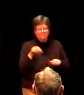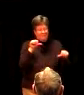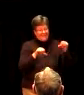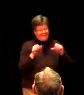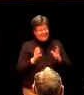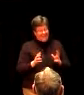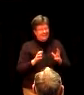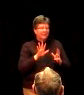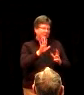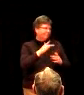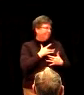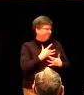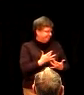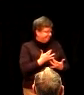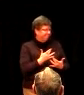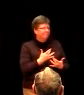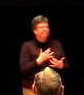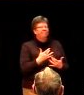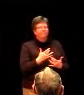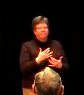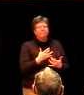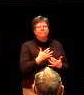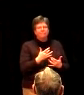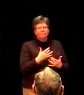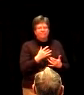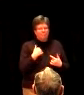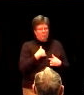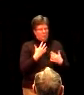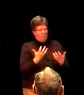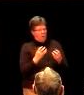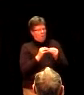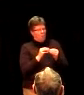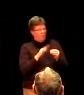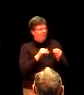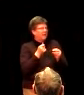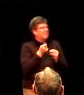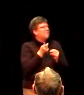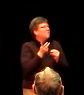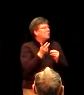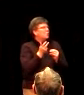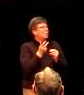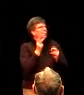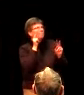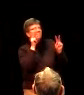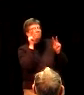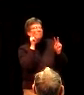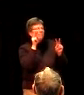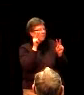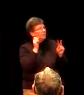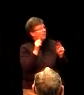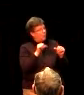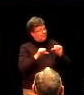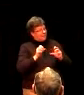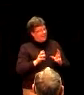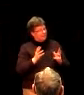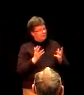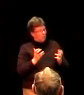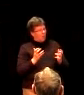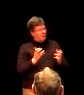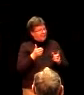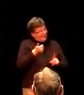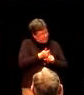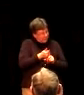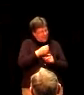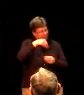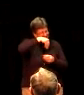Scientists being scientists, we wanted more than just a few observations. And so the scientists wanted to go up in the